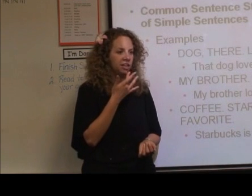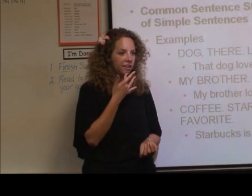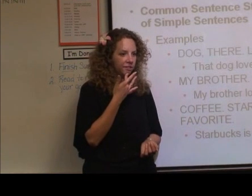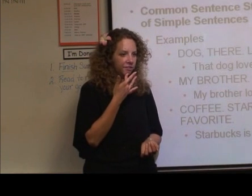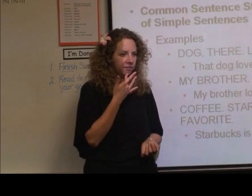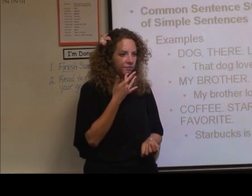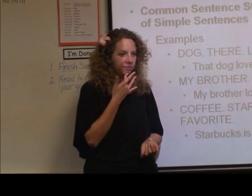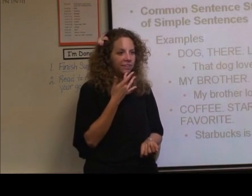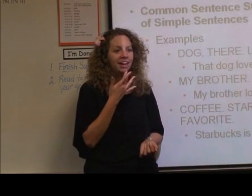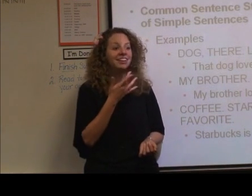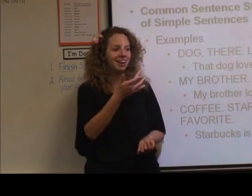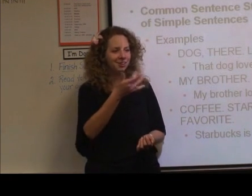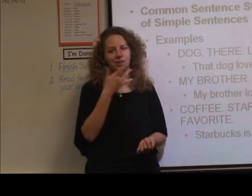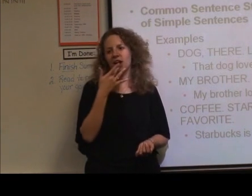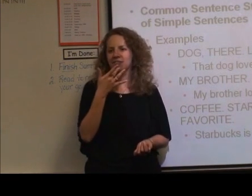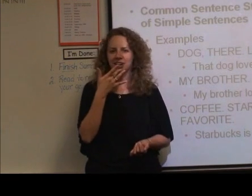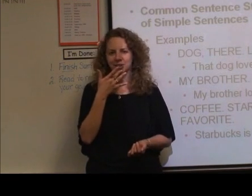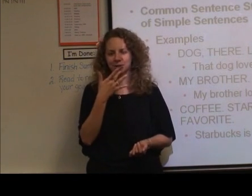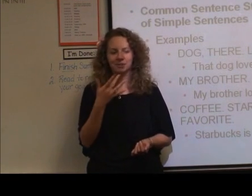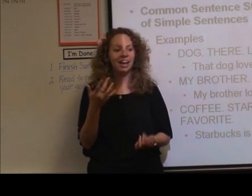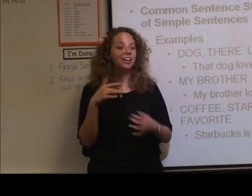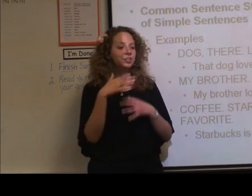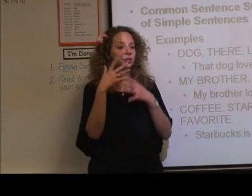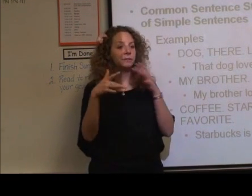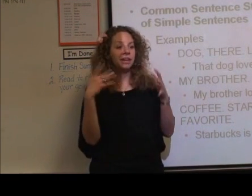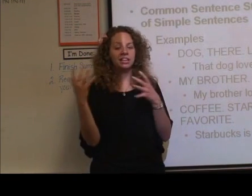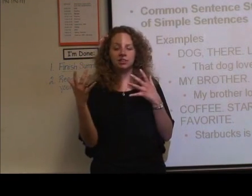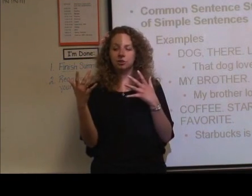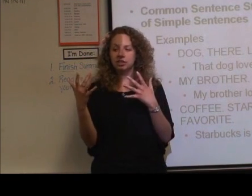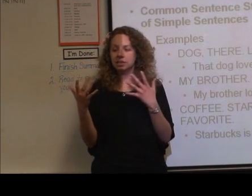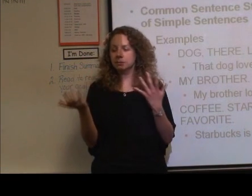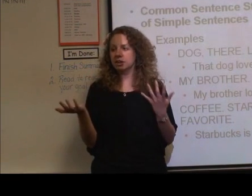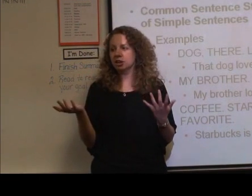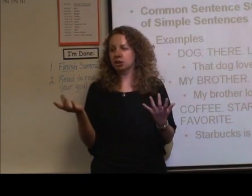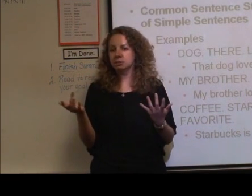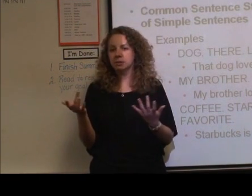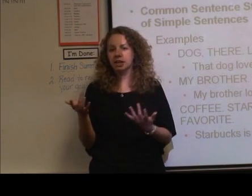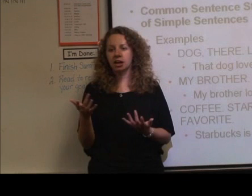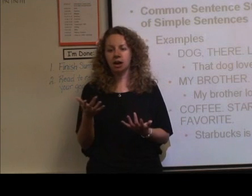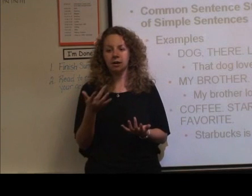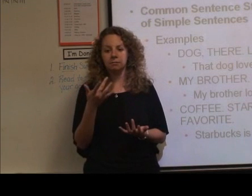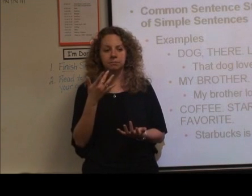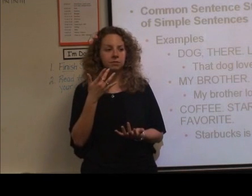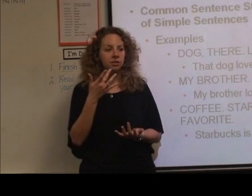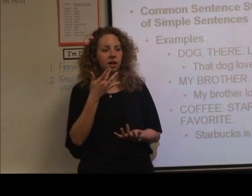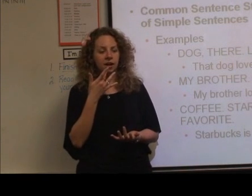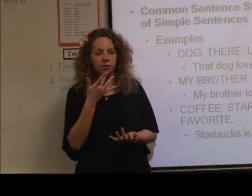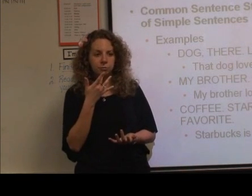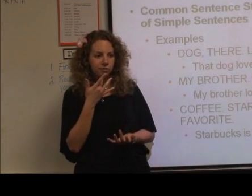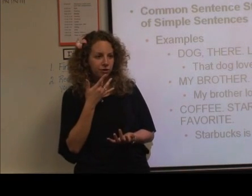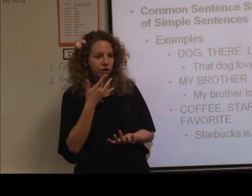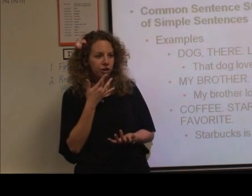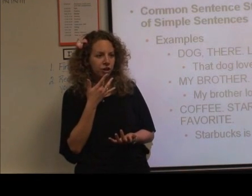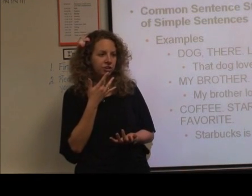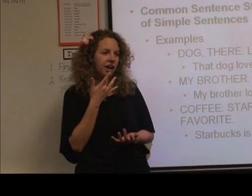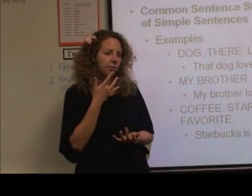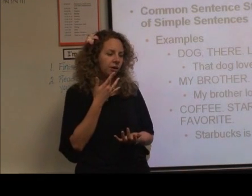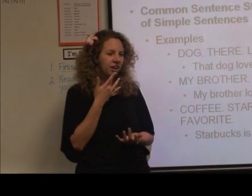vanilla. Okay, yeah, or coffee ice cream. Okay, so it can be any of those things, but it can also be like, I would prefer that